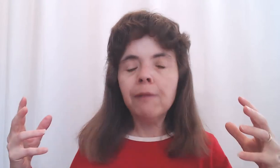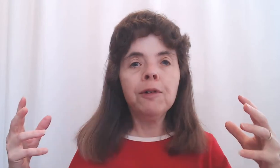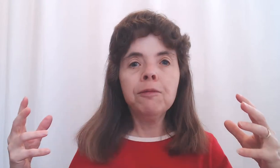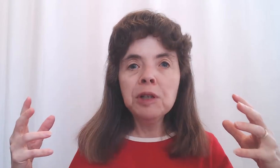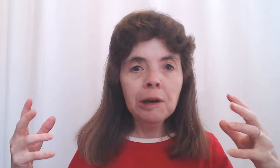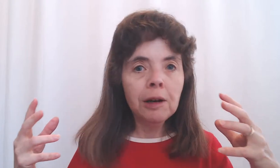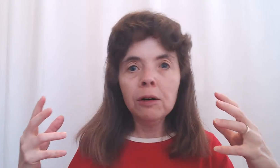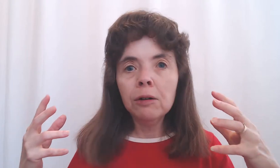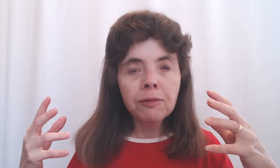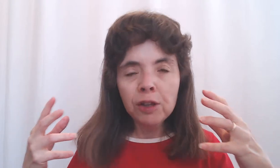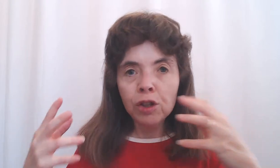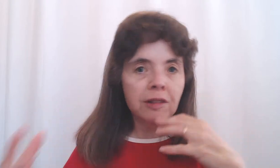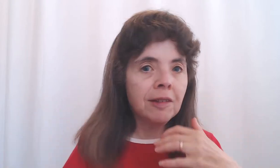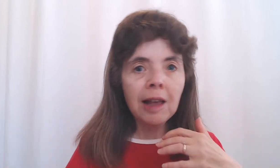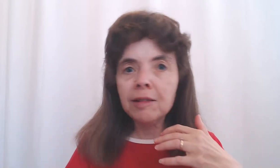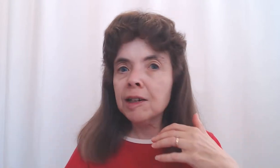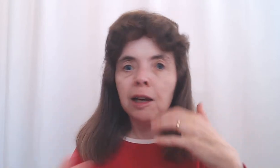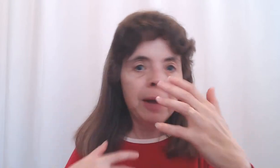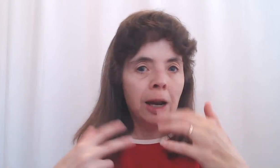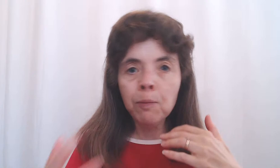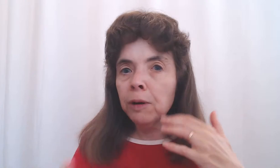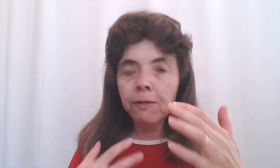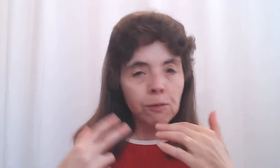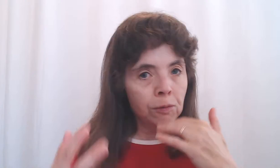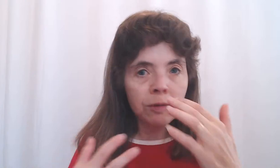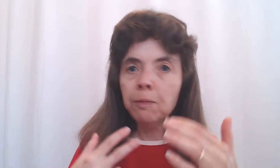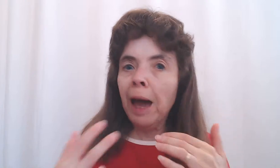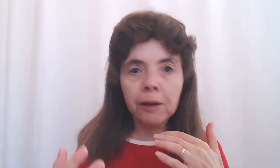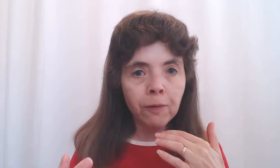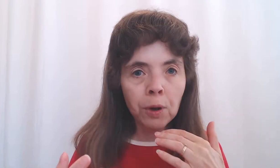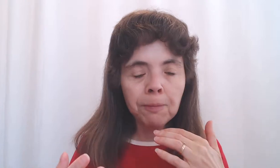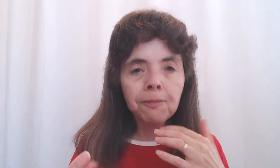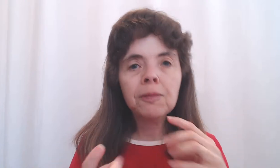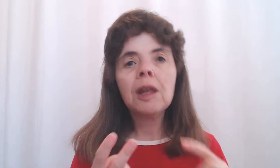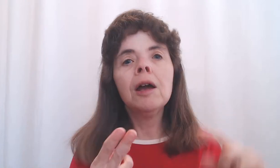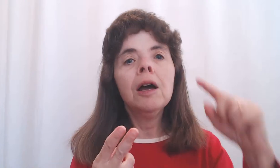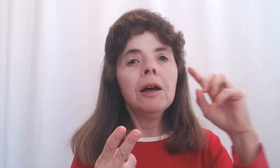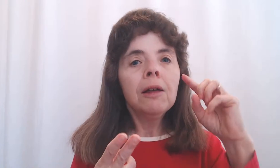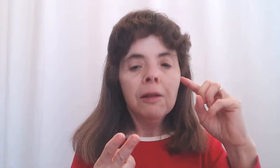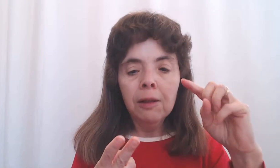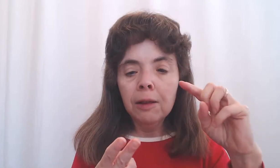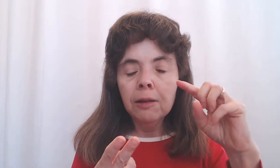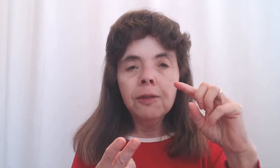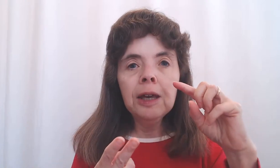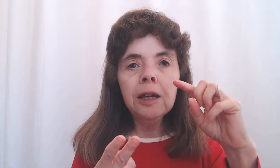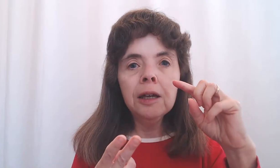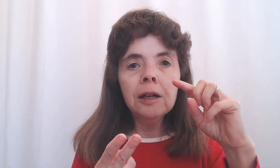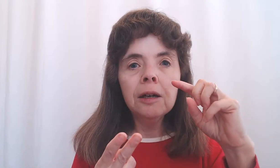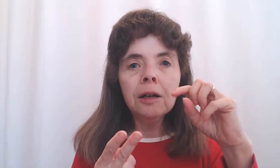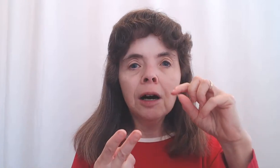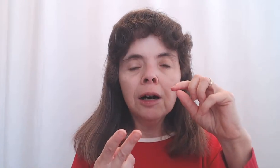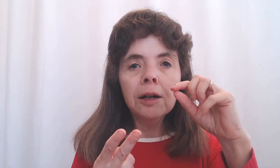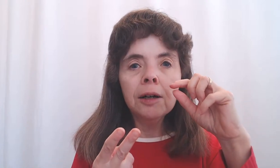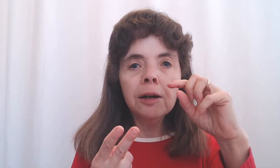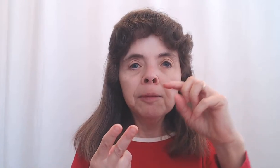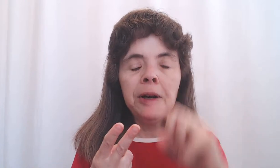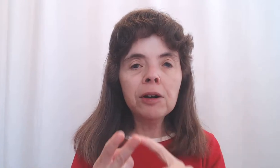of material that Jesus says to him and a brief back and forth. The appearance